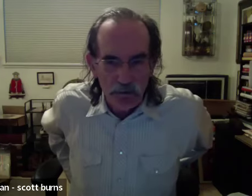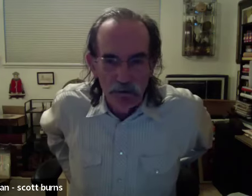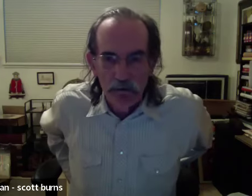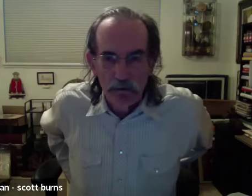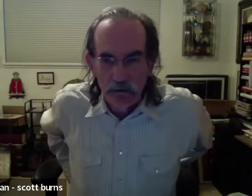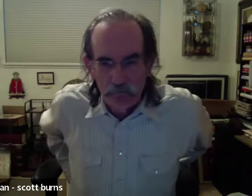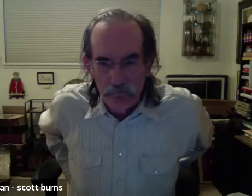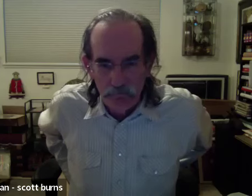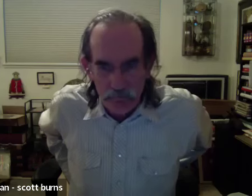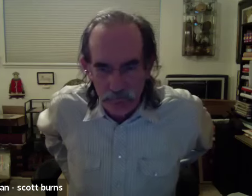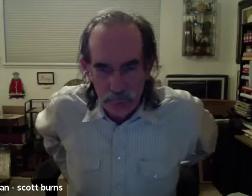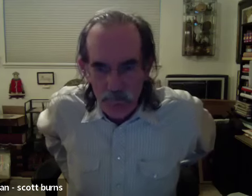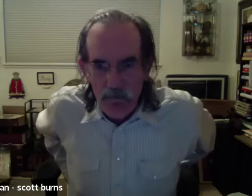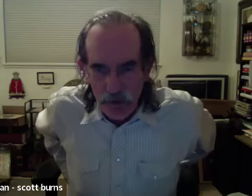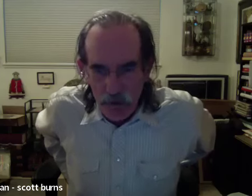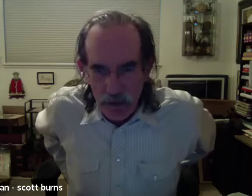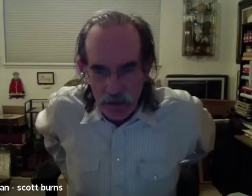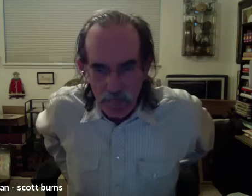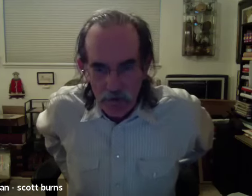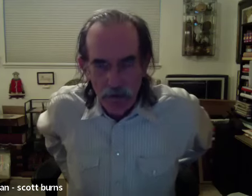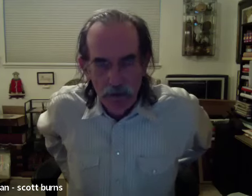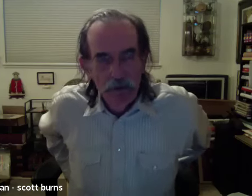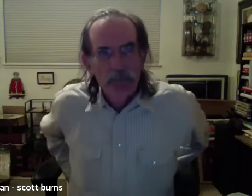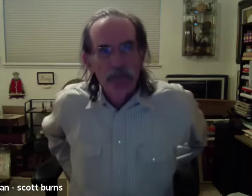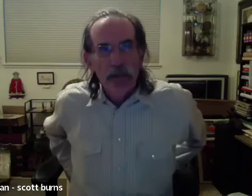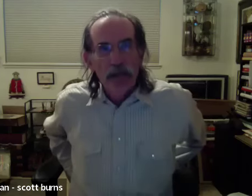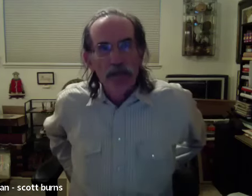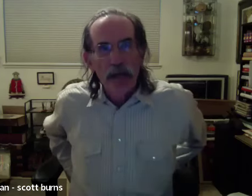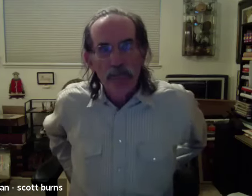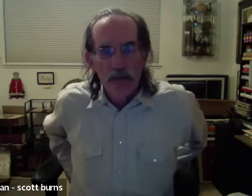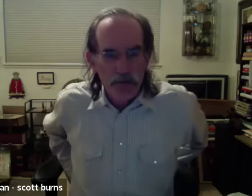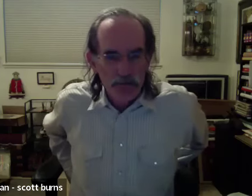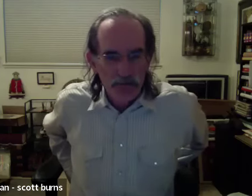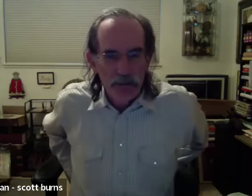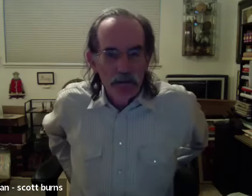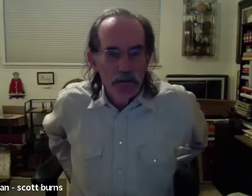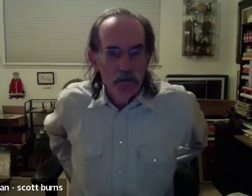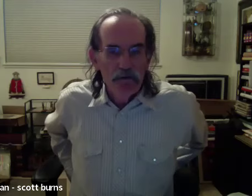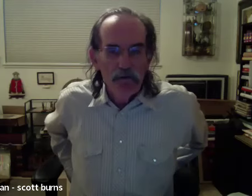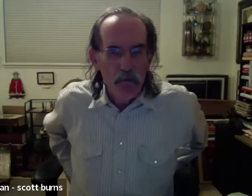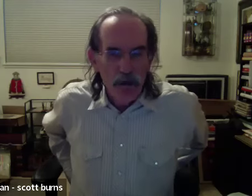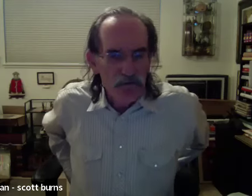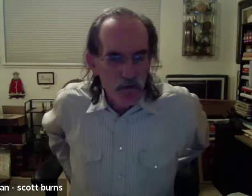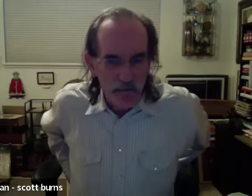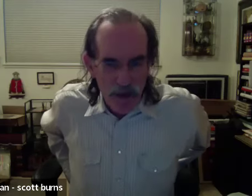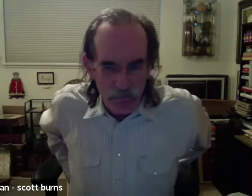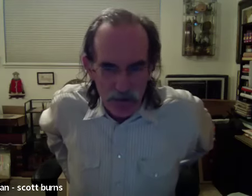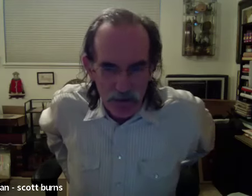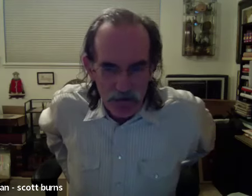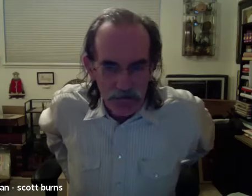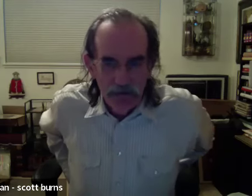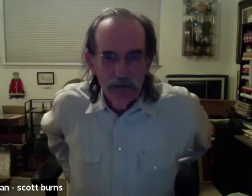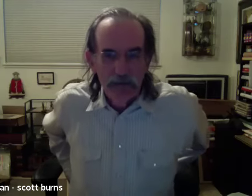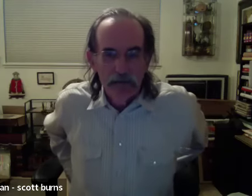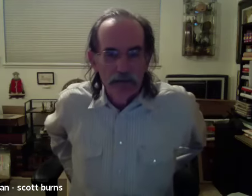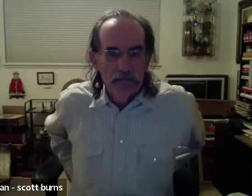support the movement going on down there. And you had progressives who didn't want to vote for that